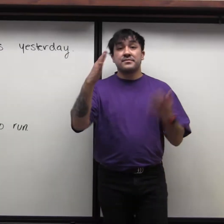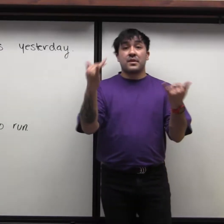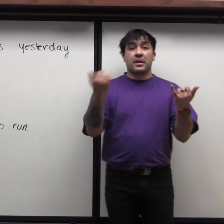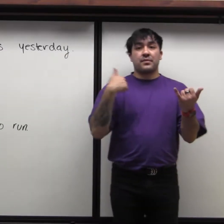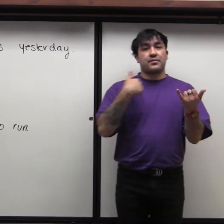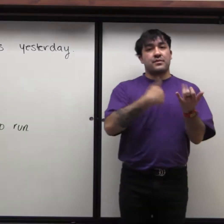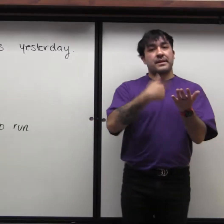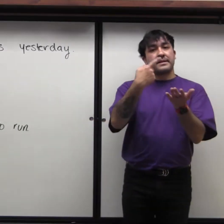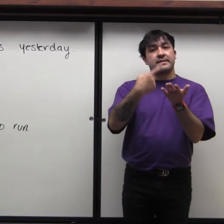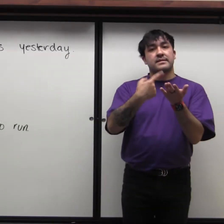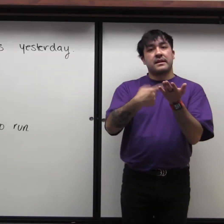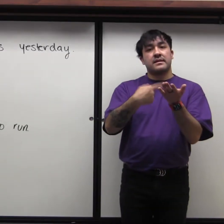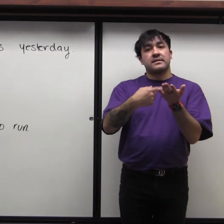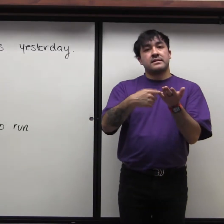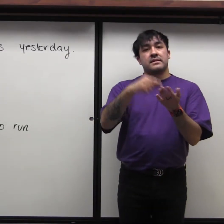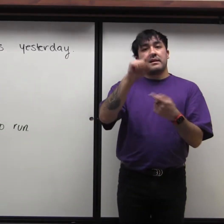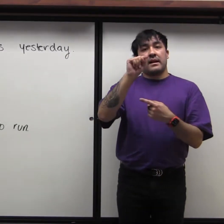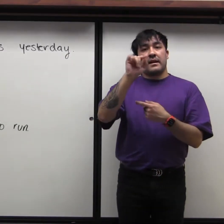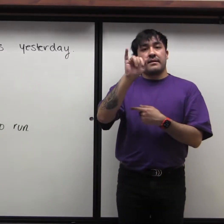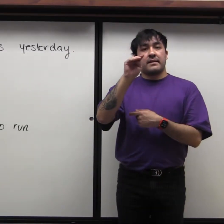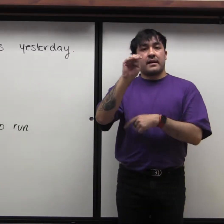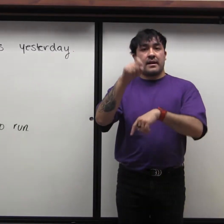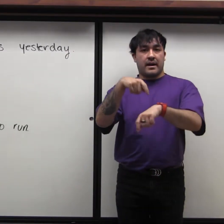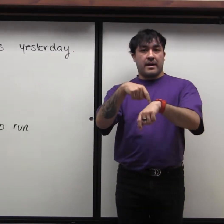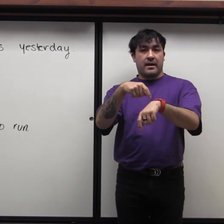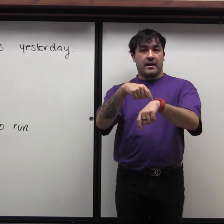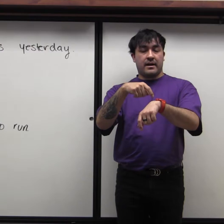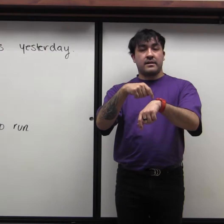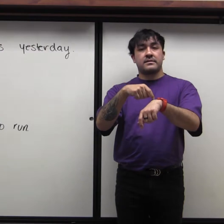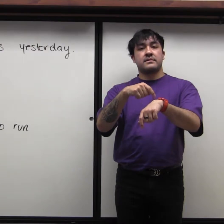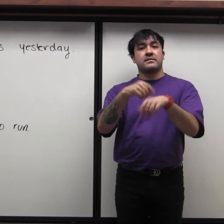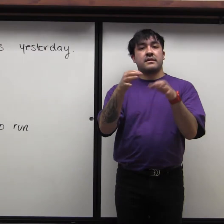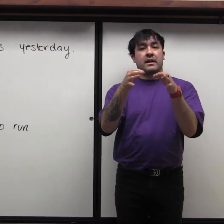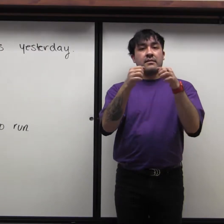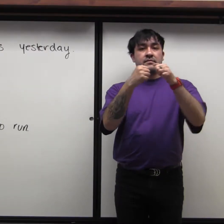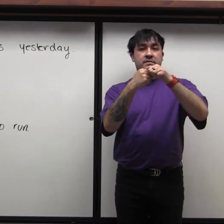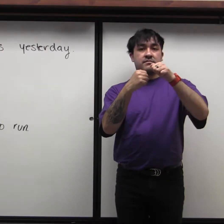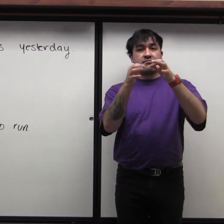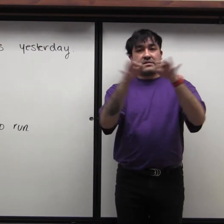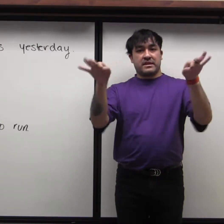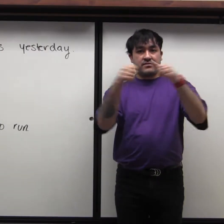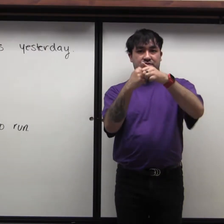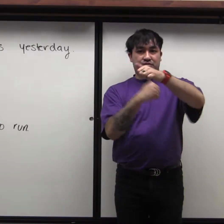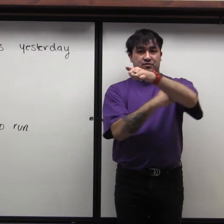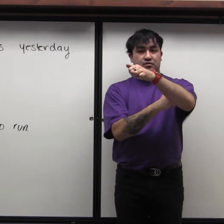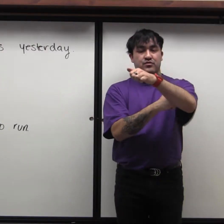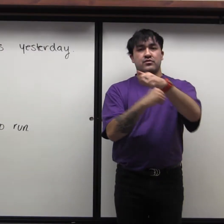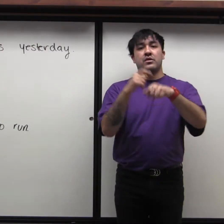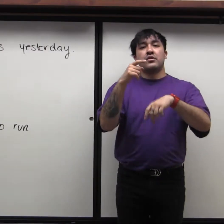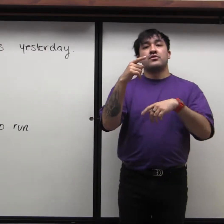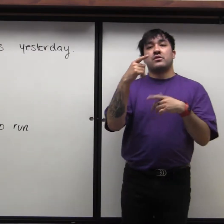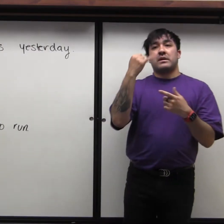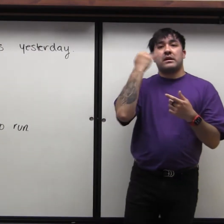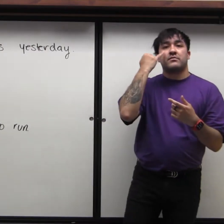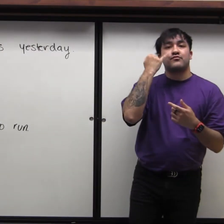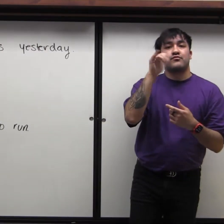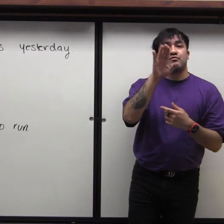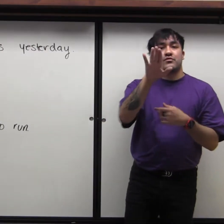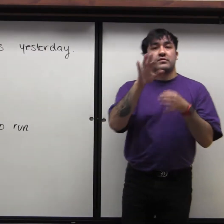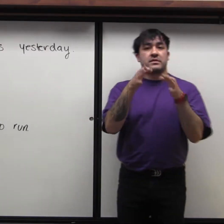Hello. So today we're going to go ahead and start talking about time and where does time go in a sentence structure.